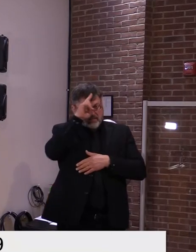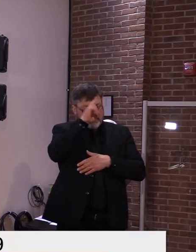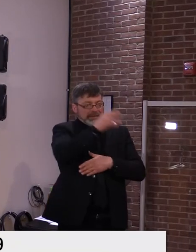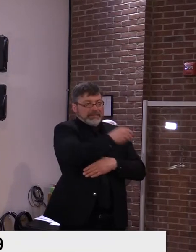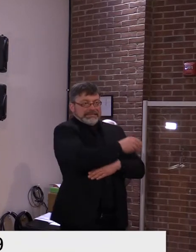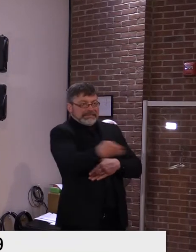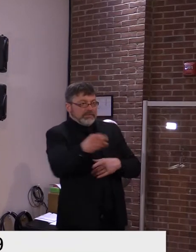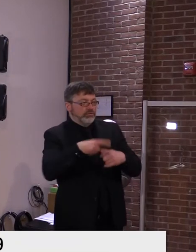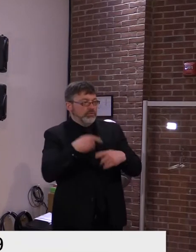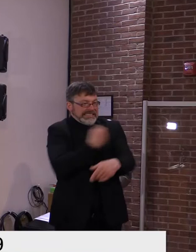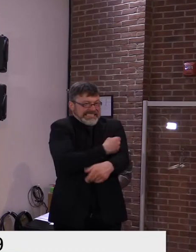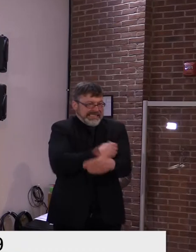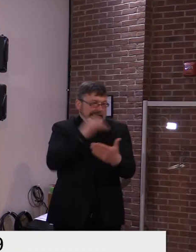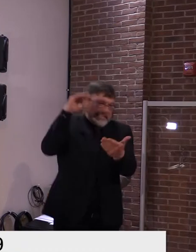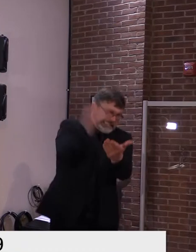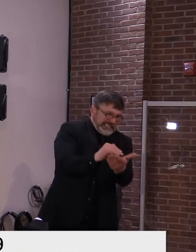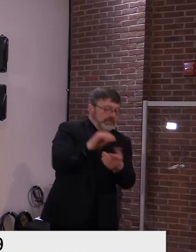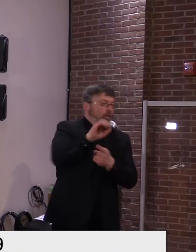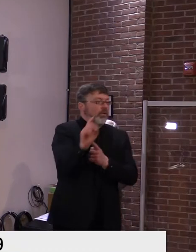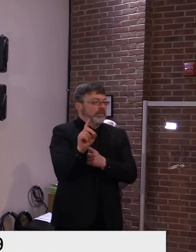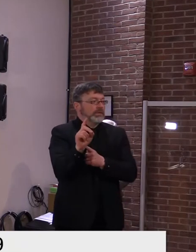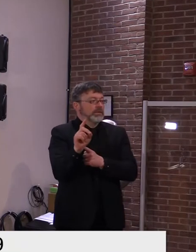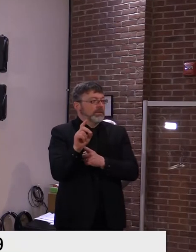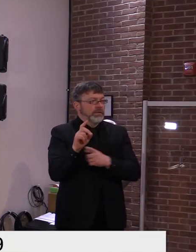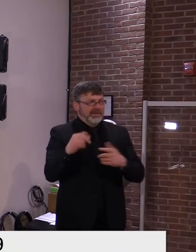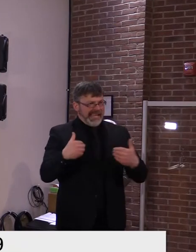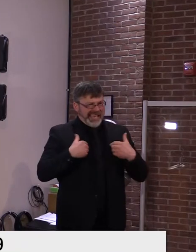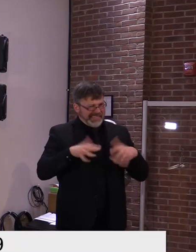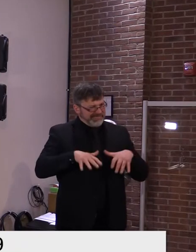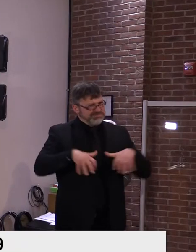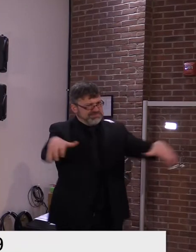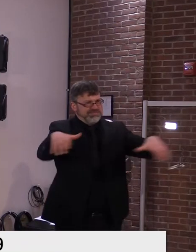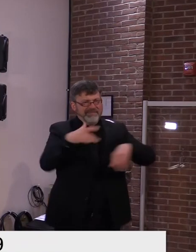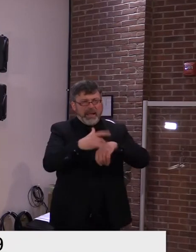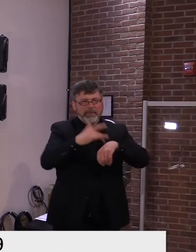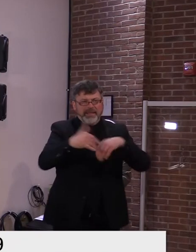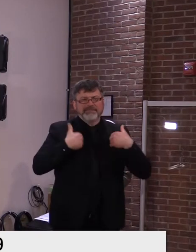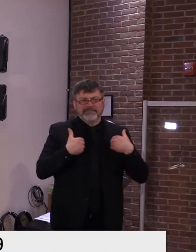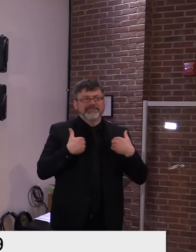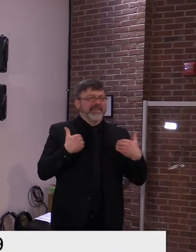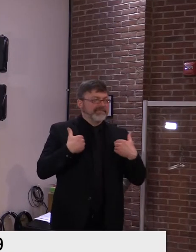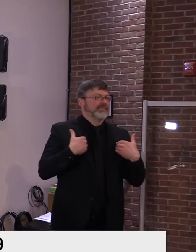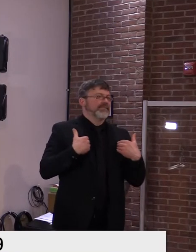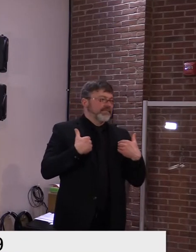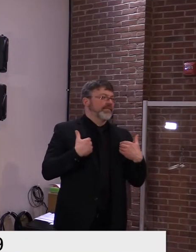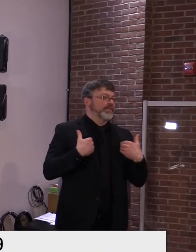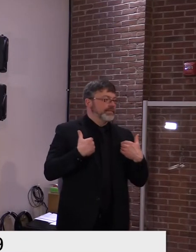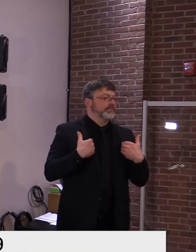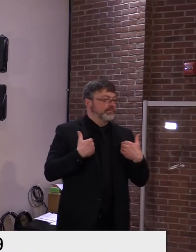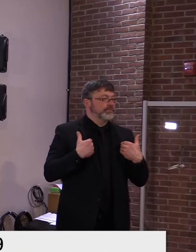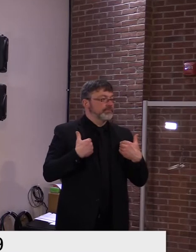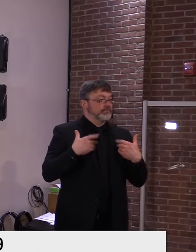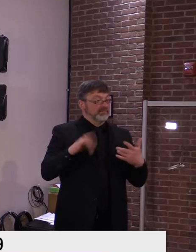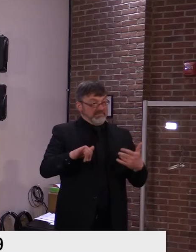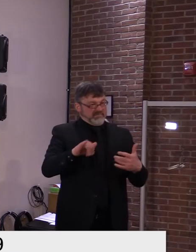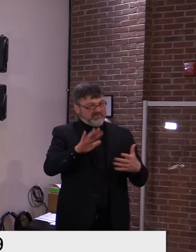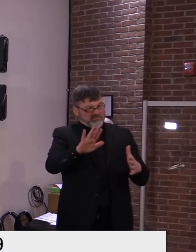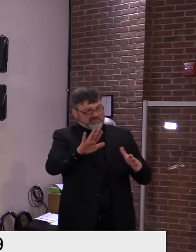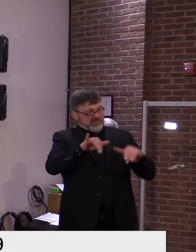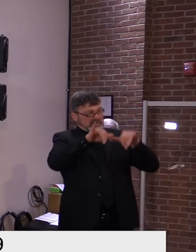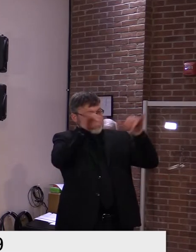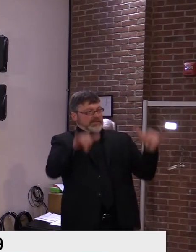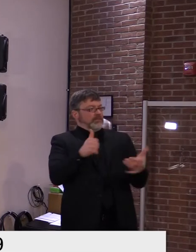and will continue to increase over time. So the treatment system itself became more